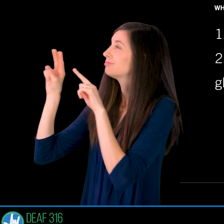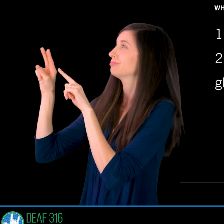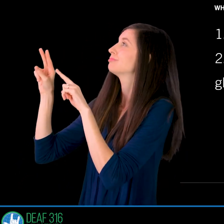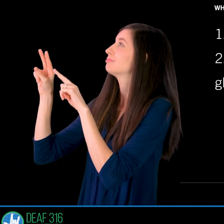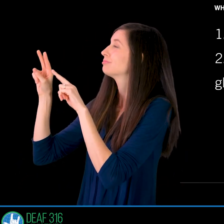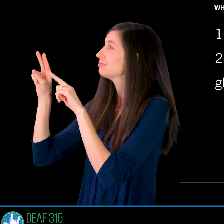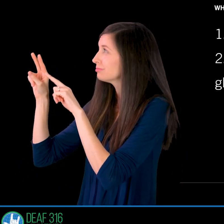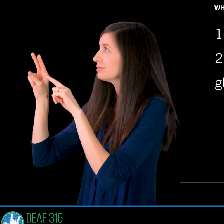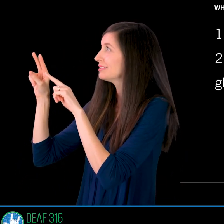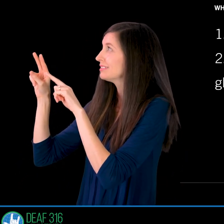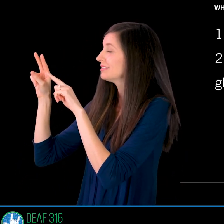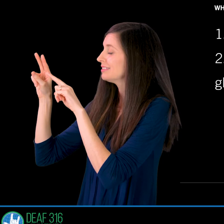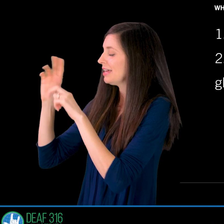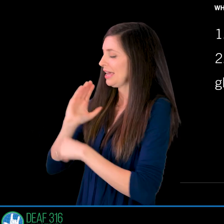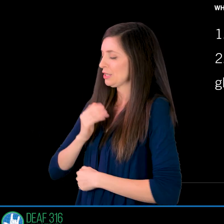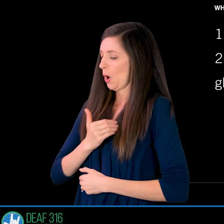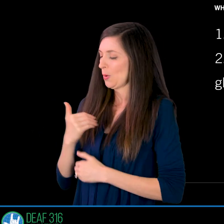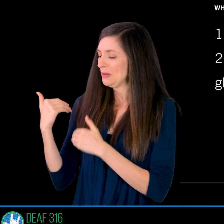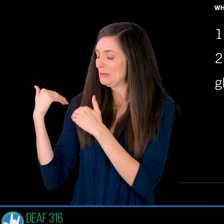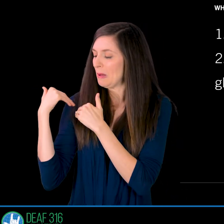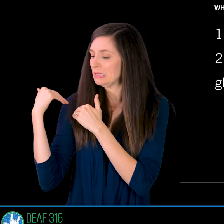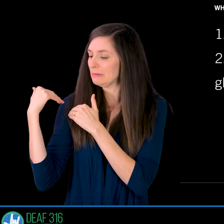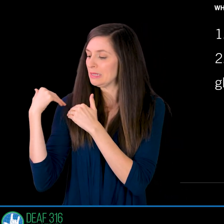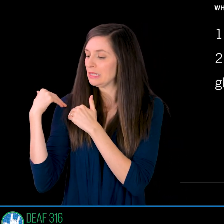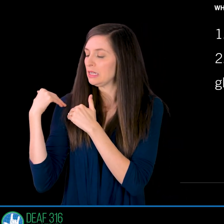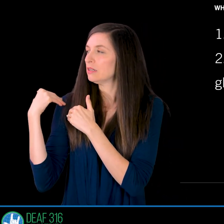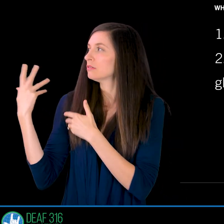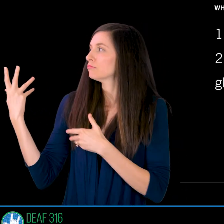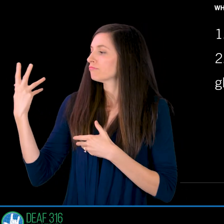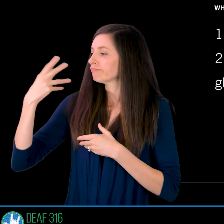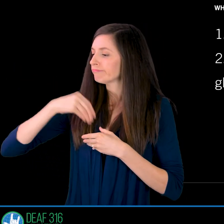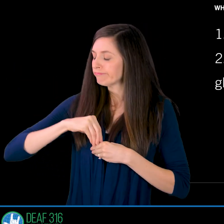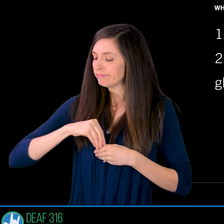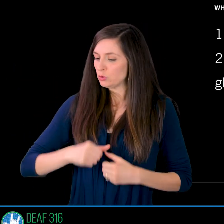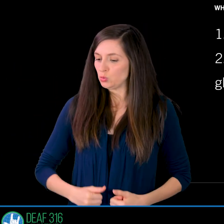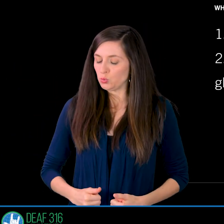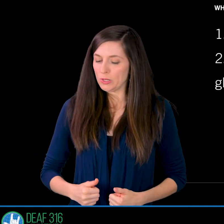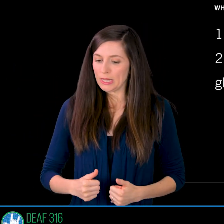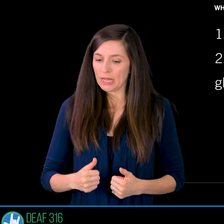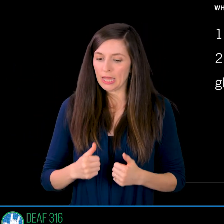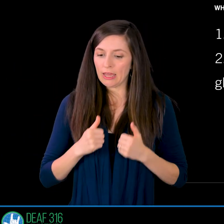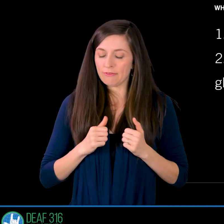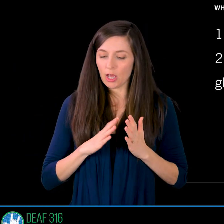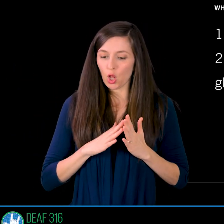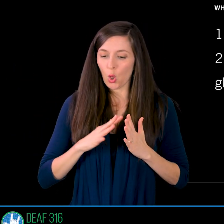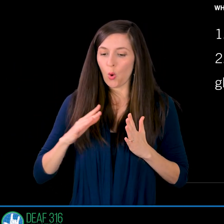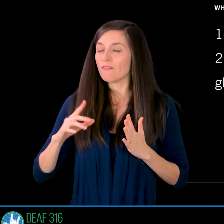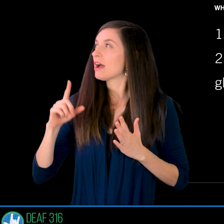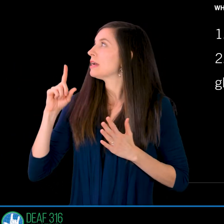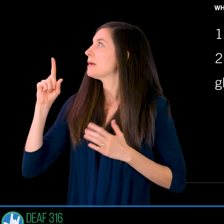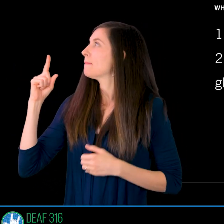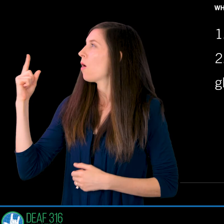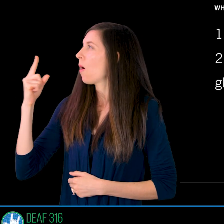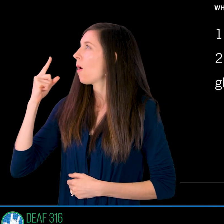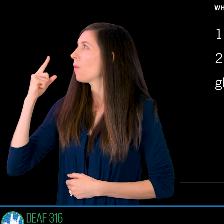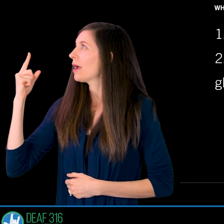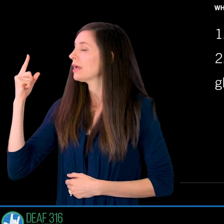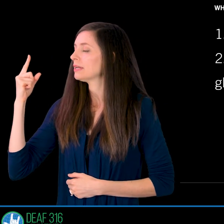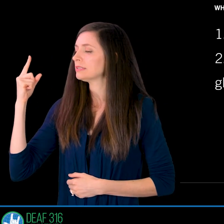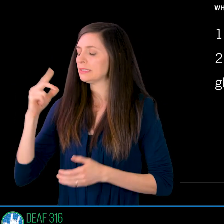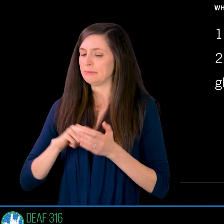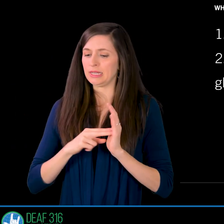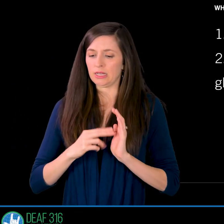our joyful duty to live for the glory of God, which means